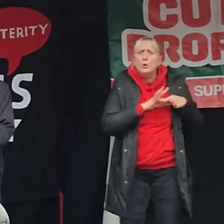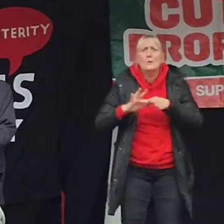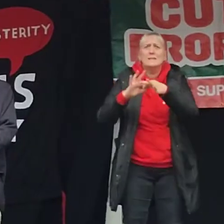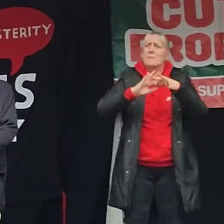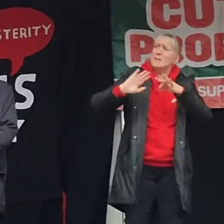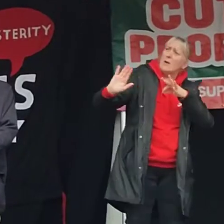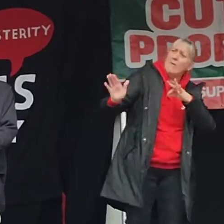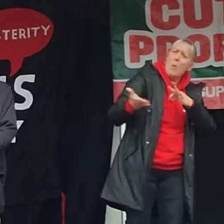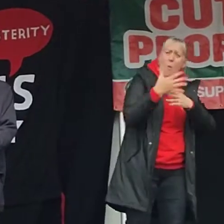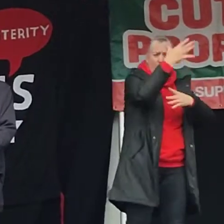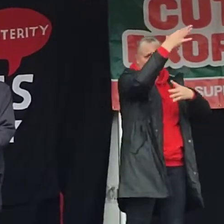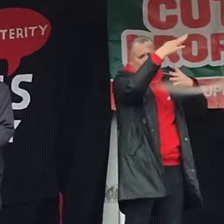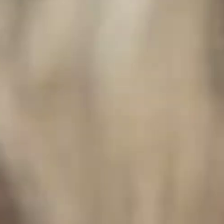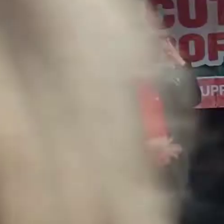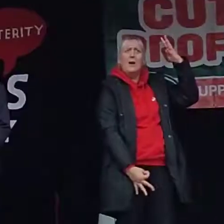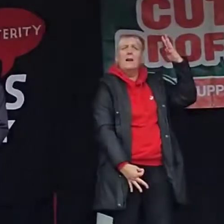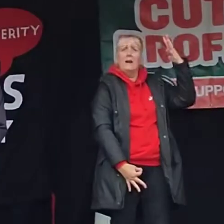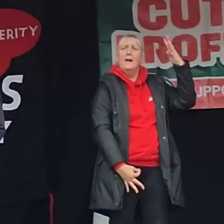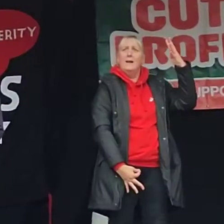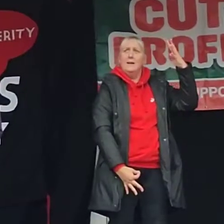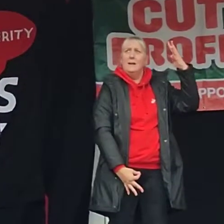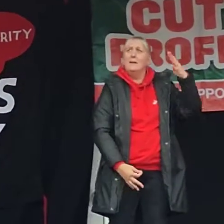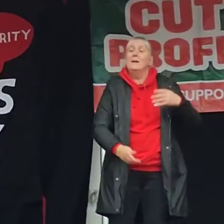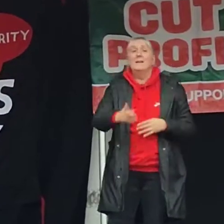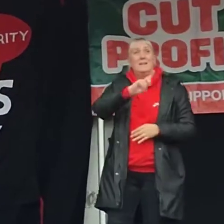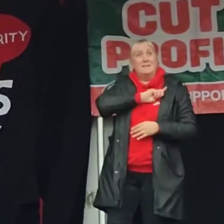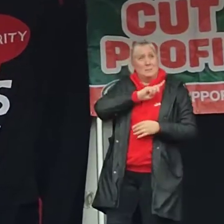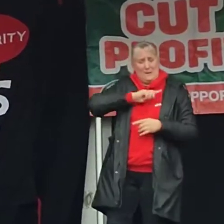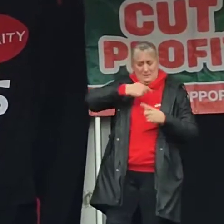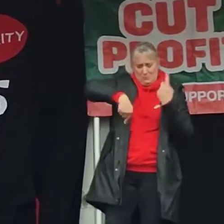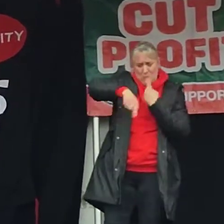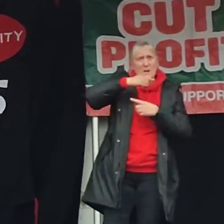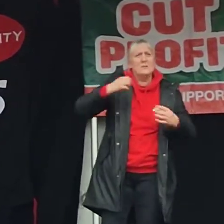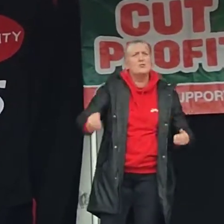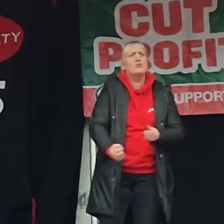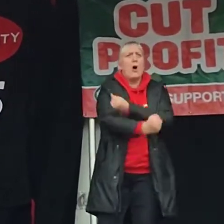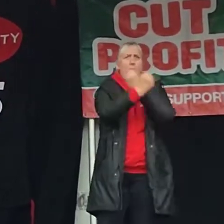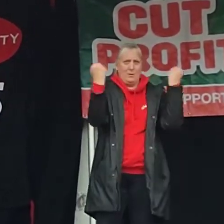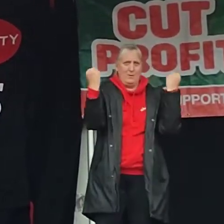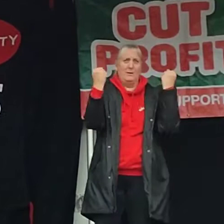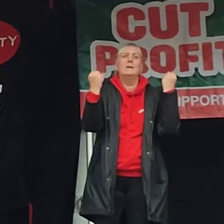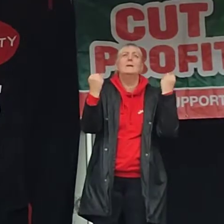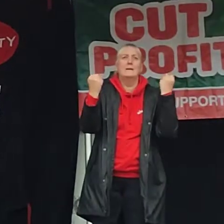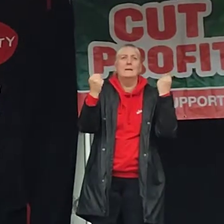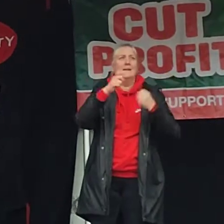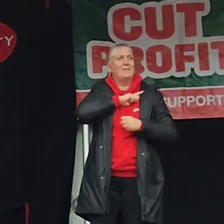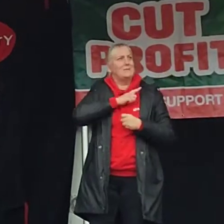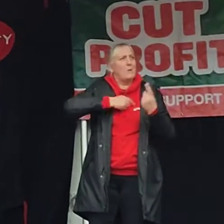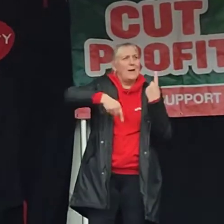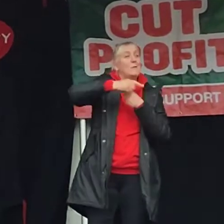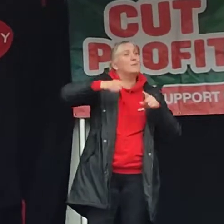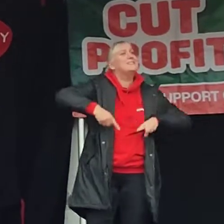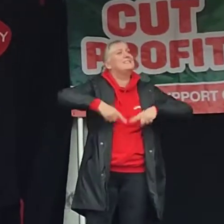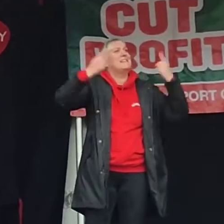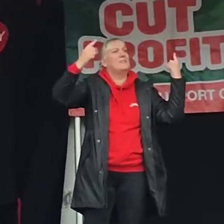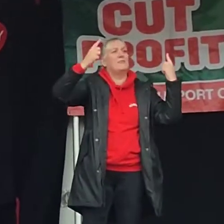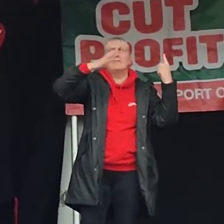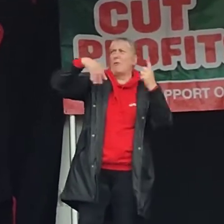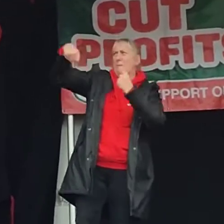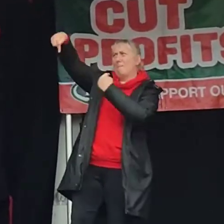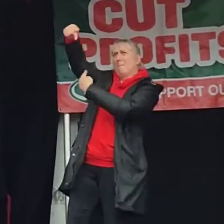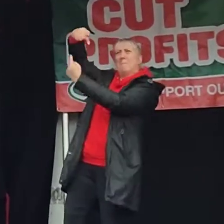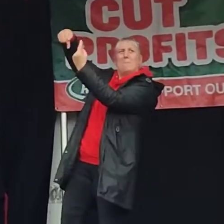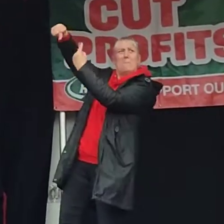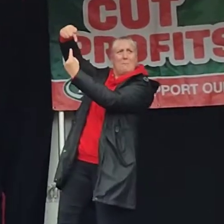all of those struggles. That is what makes us strong and that is what makes us different. We heard